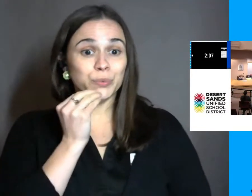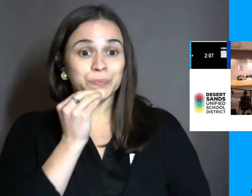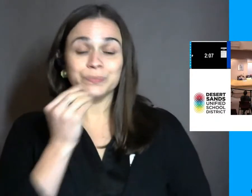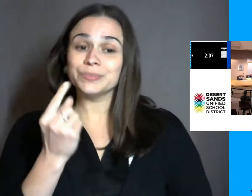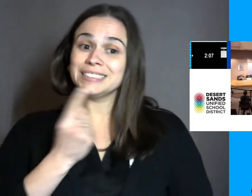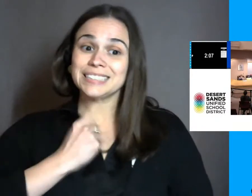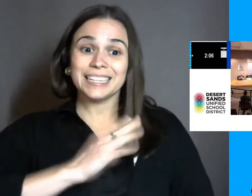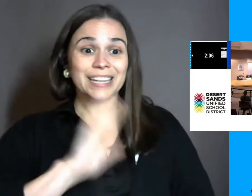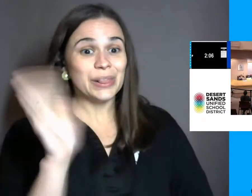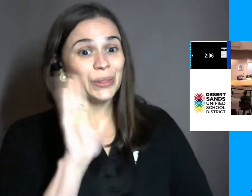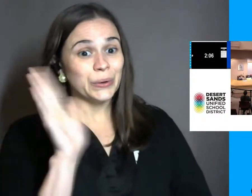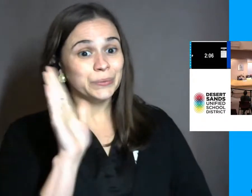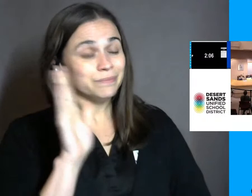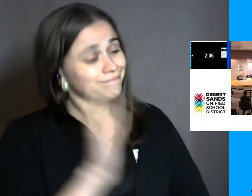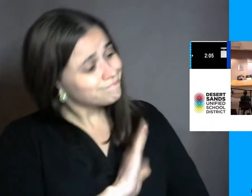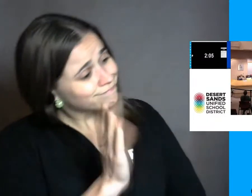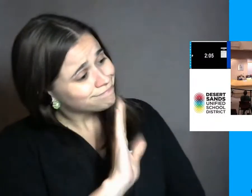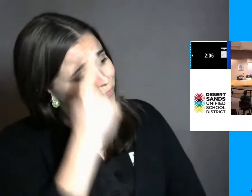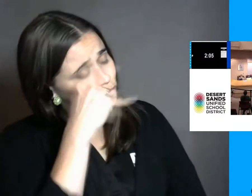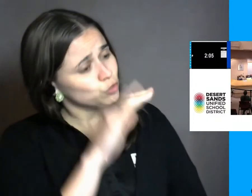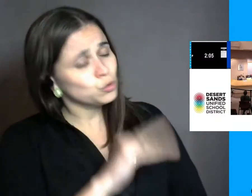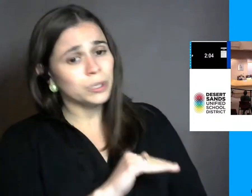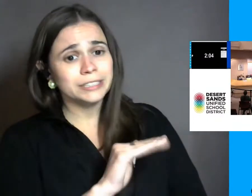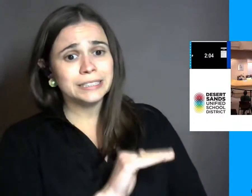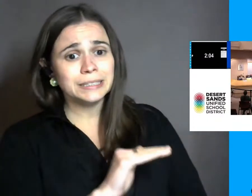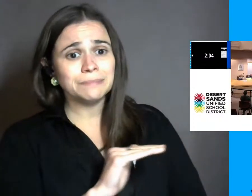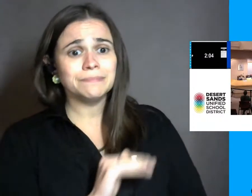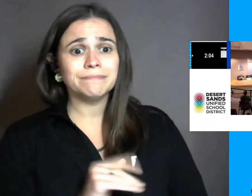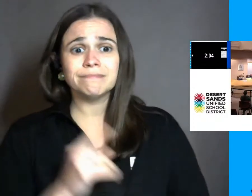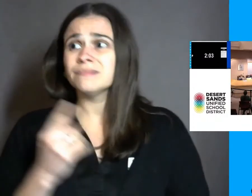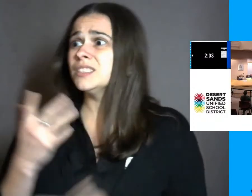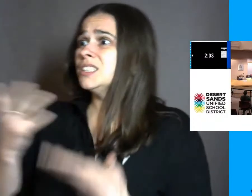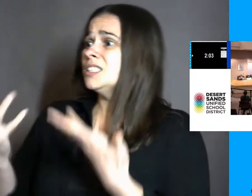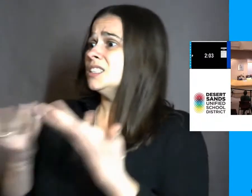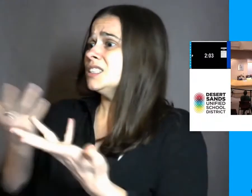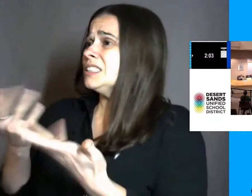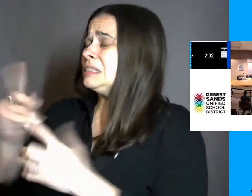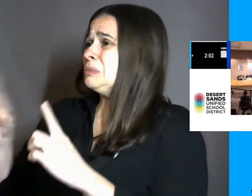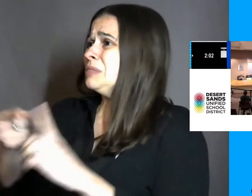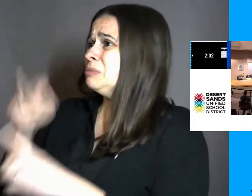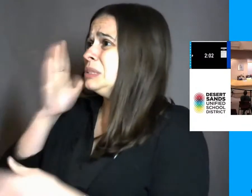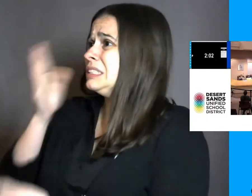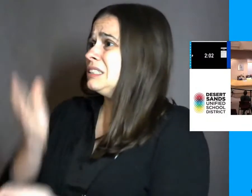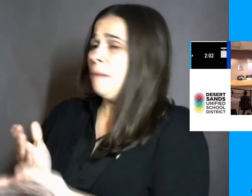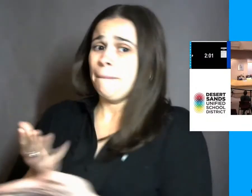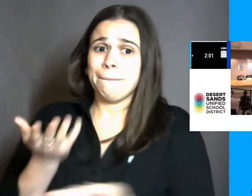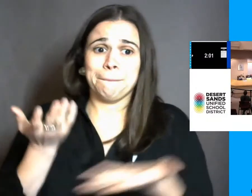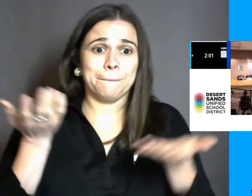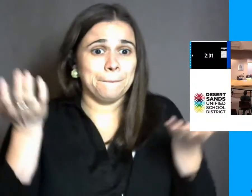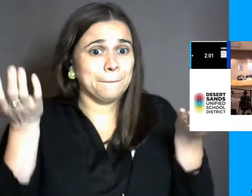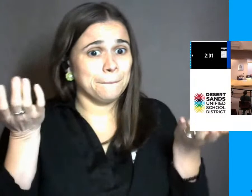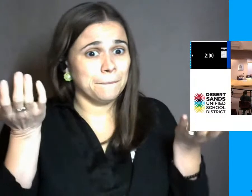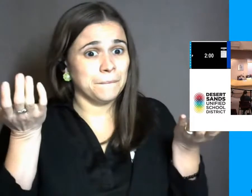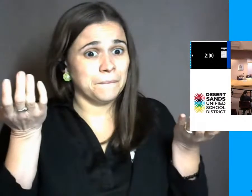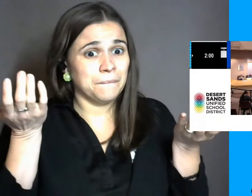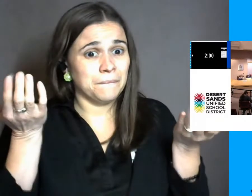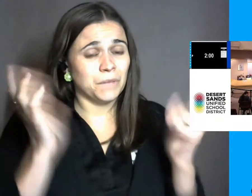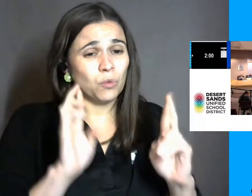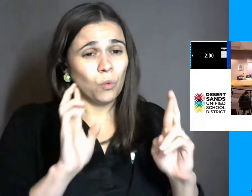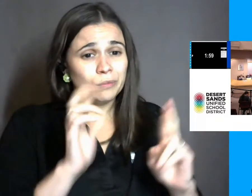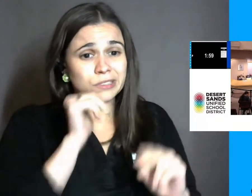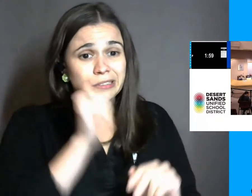kids, and they said, and they're like, when is this gonna stop? We didn't know. We said, hopefully tomorrow's a better